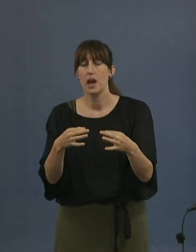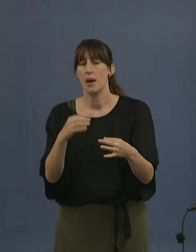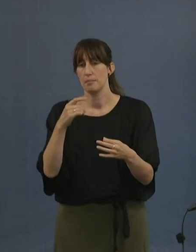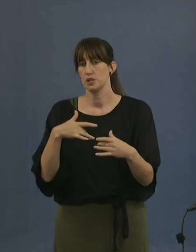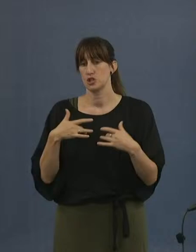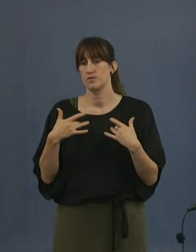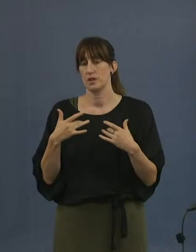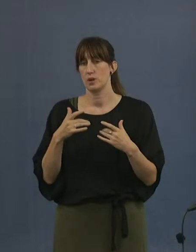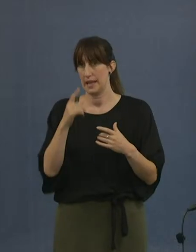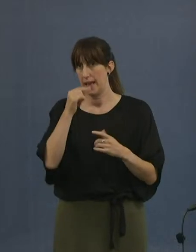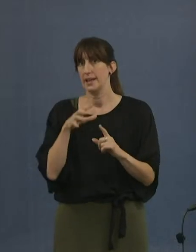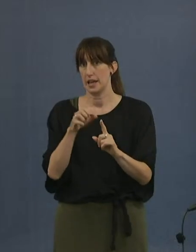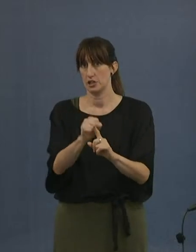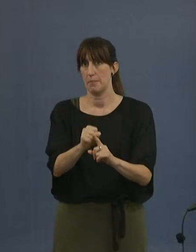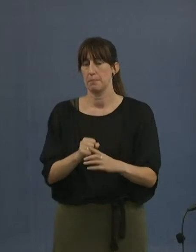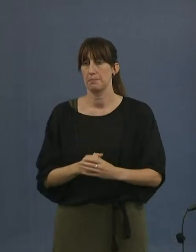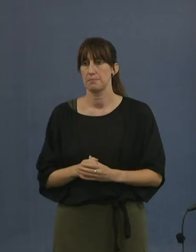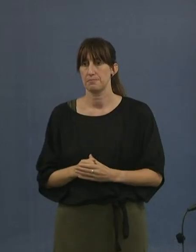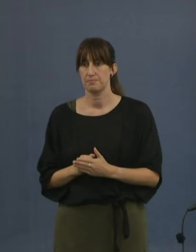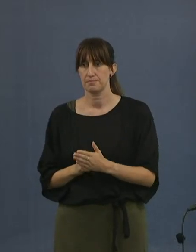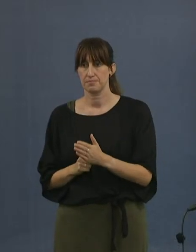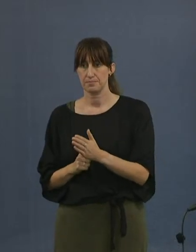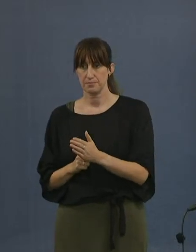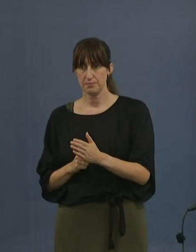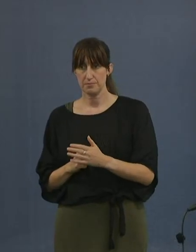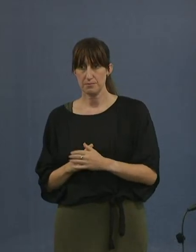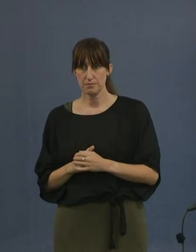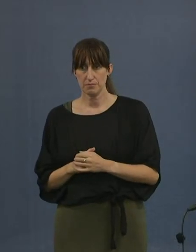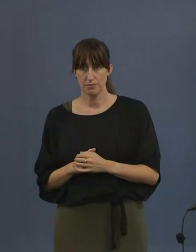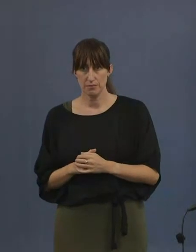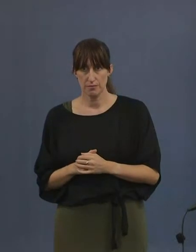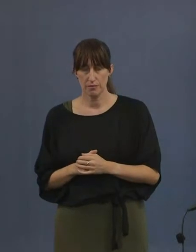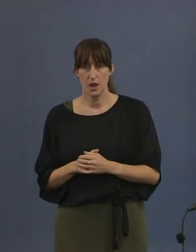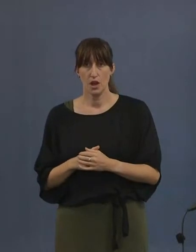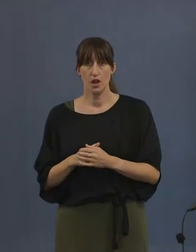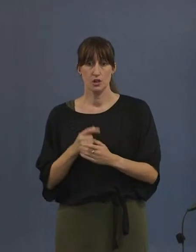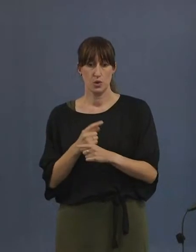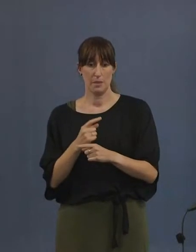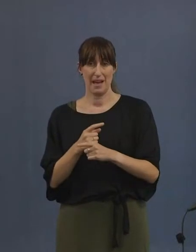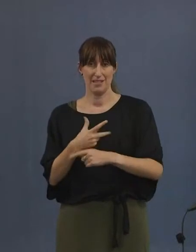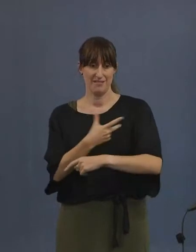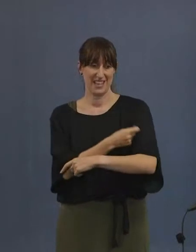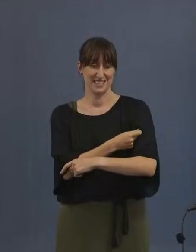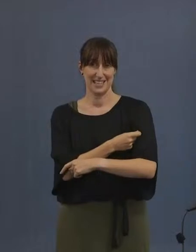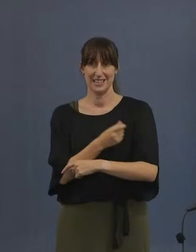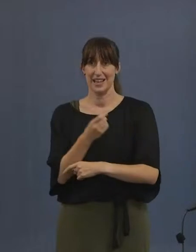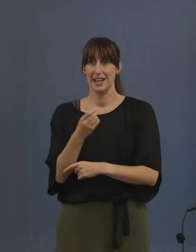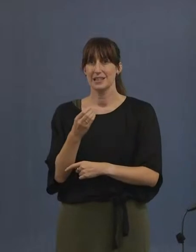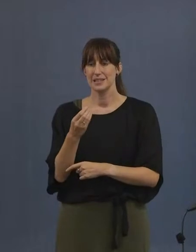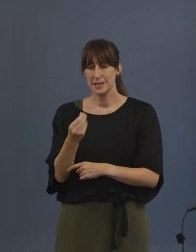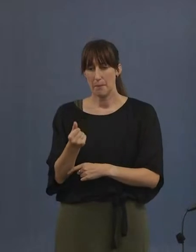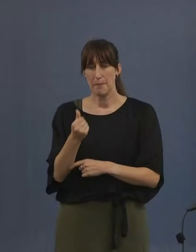at with collating that advice around the fourth dose for immunocompromised and healthcare